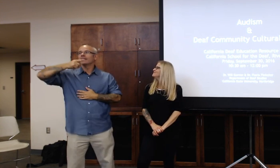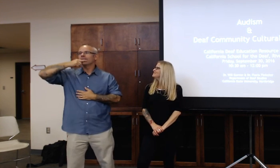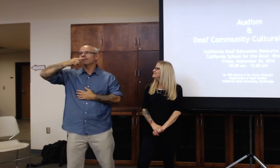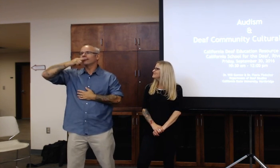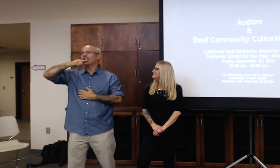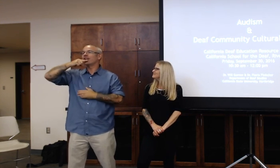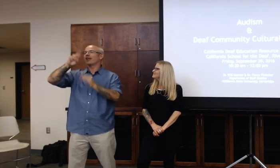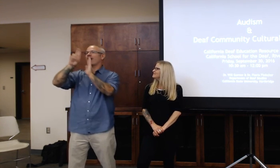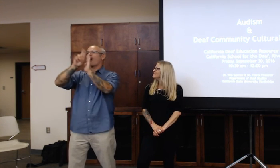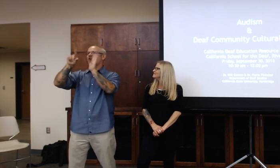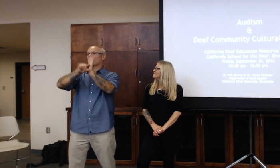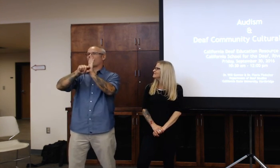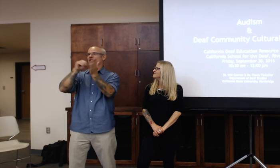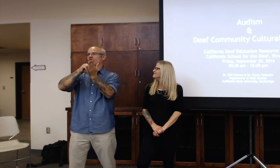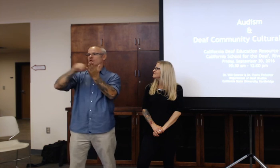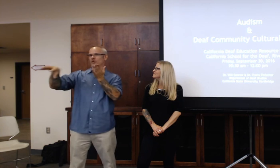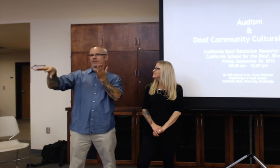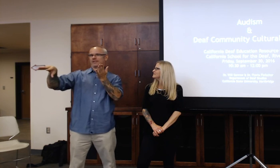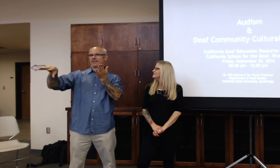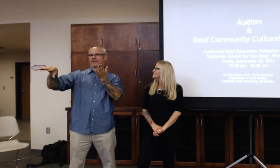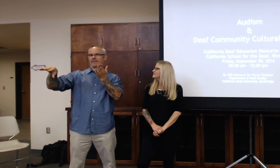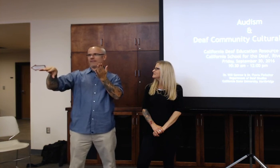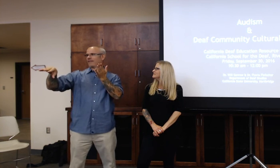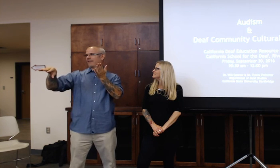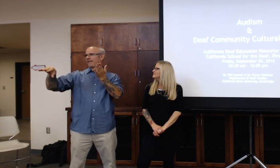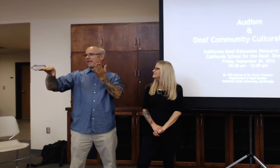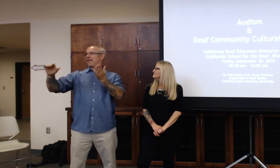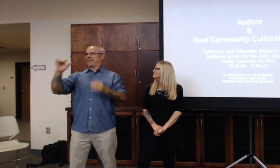know, hearing undergrad students, aka HUGS.